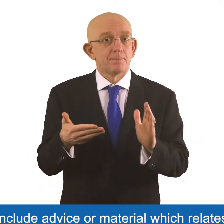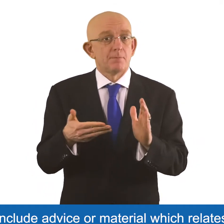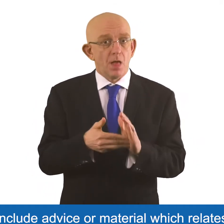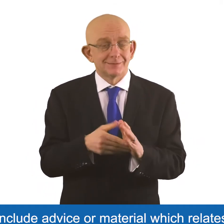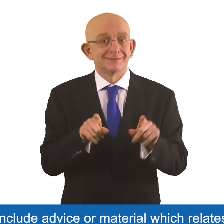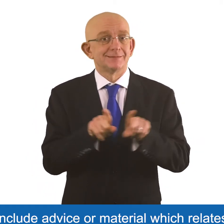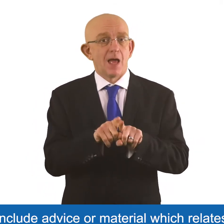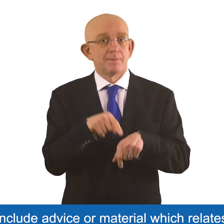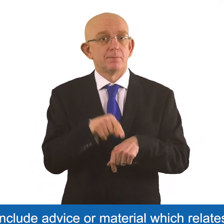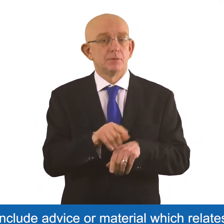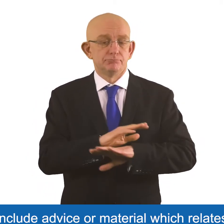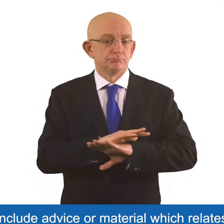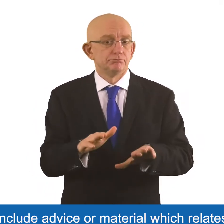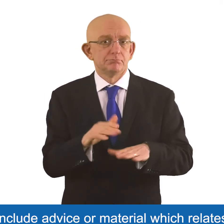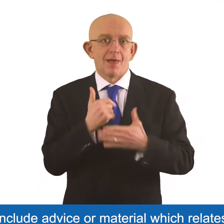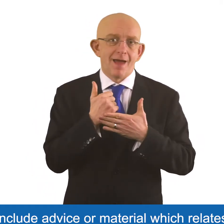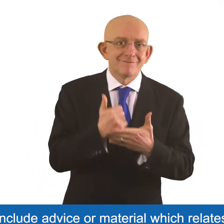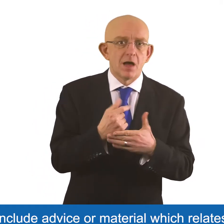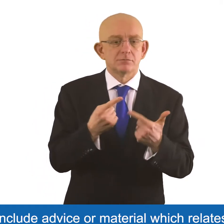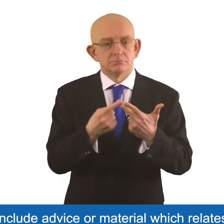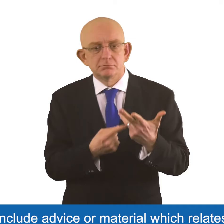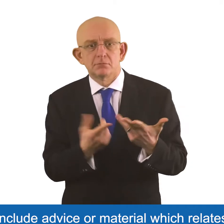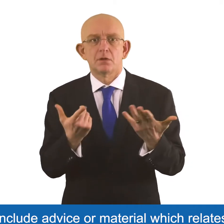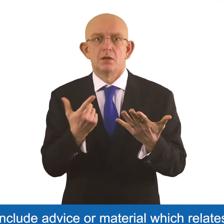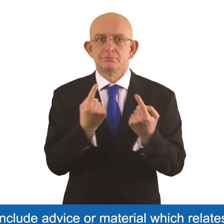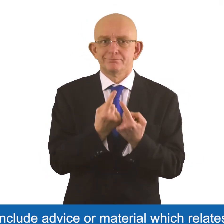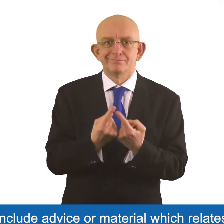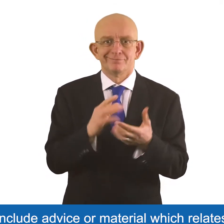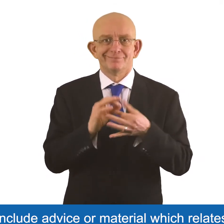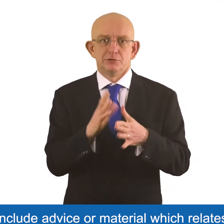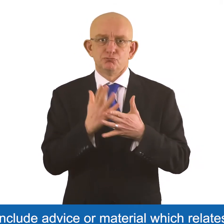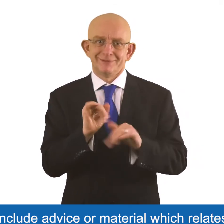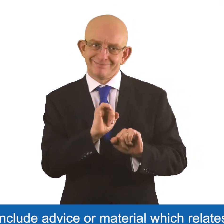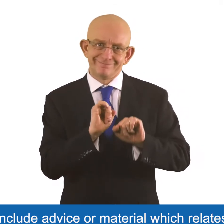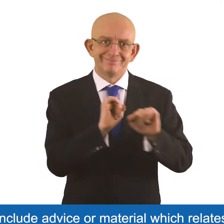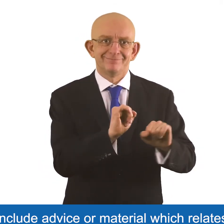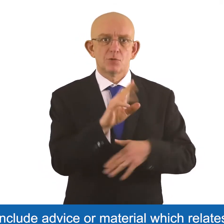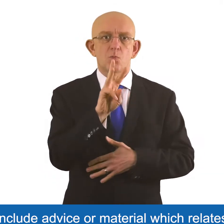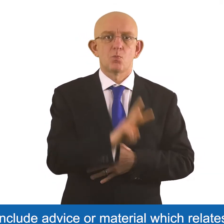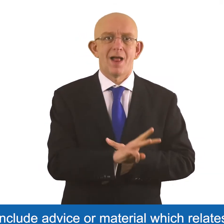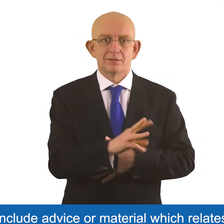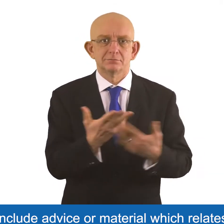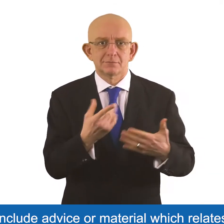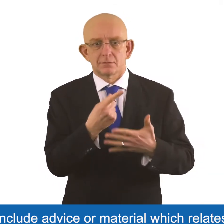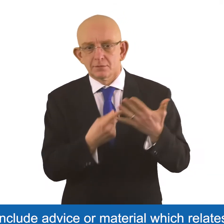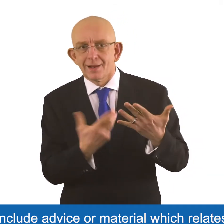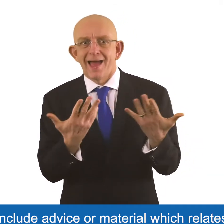And must not include advice or material which relates only to Wales and does not relate to reserved matters.